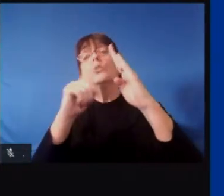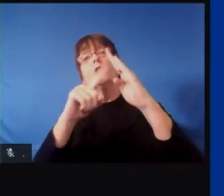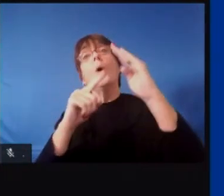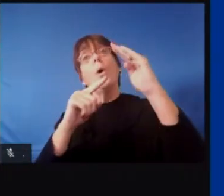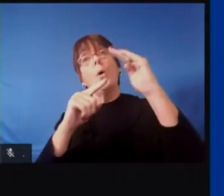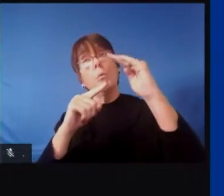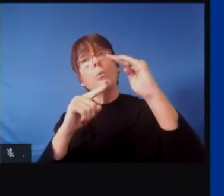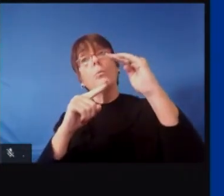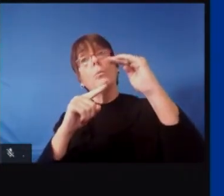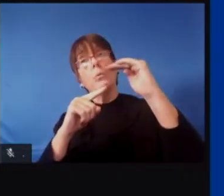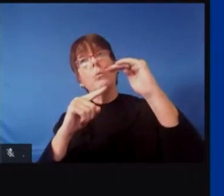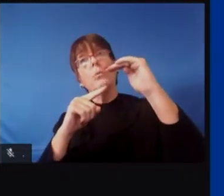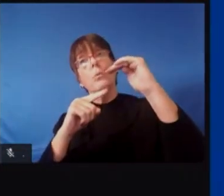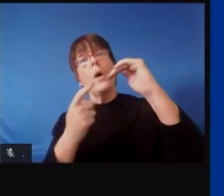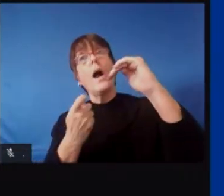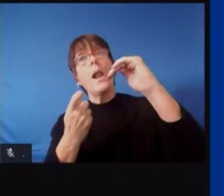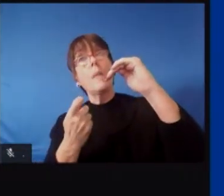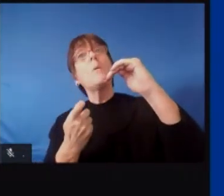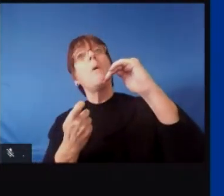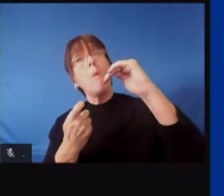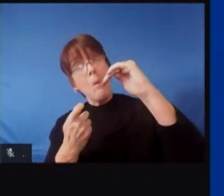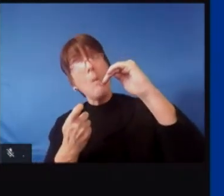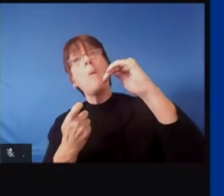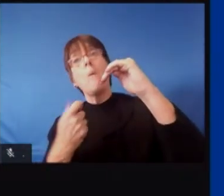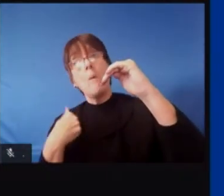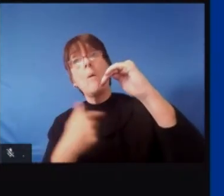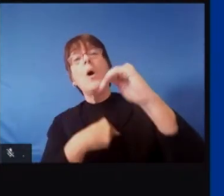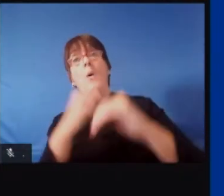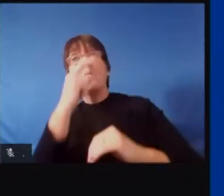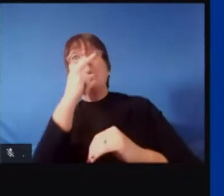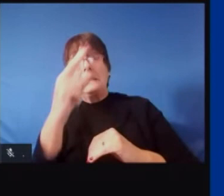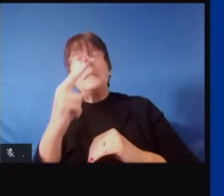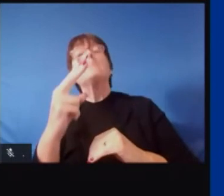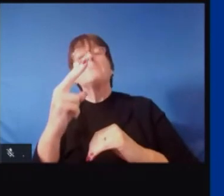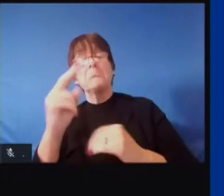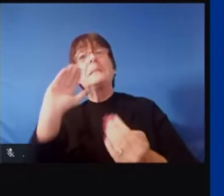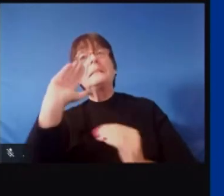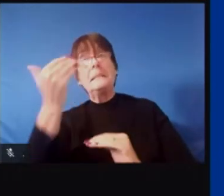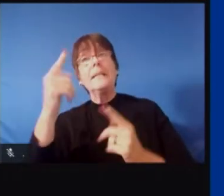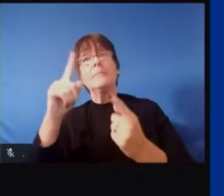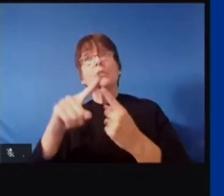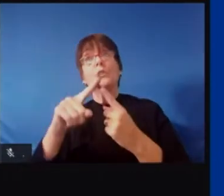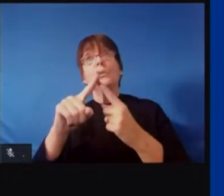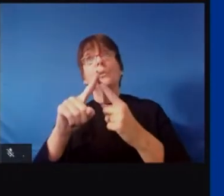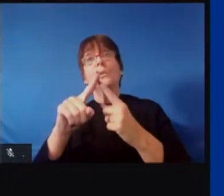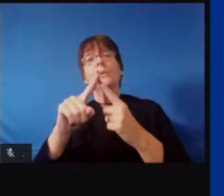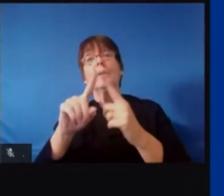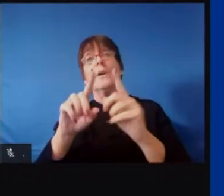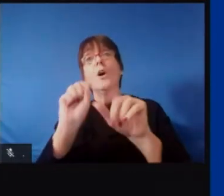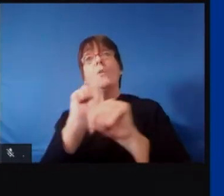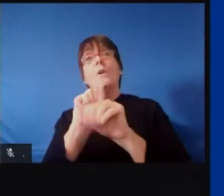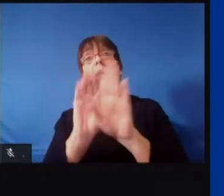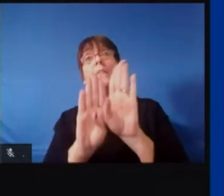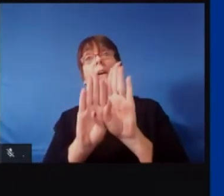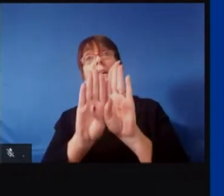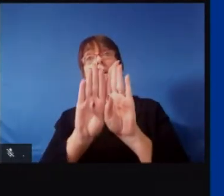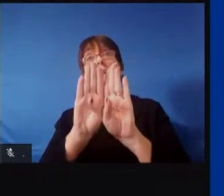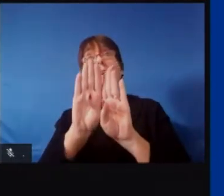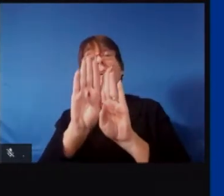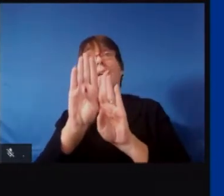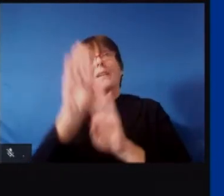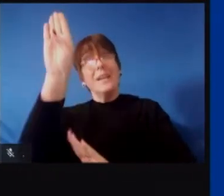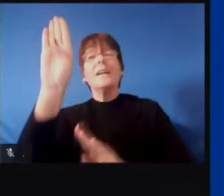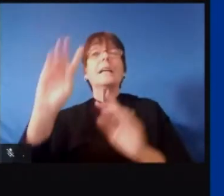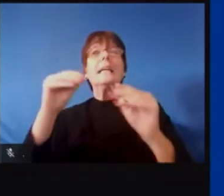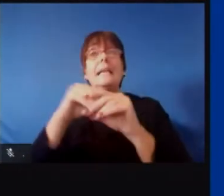to reduce, and we start to see us working towards the peak of our first real surge in